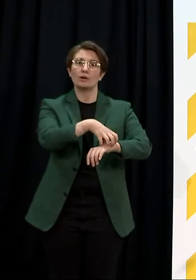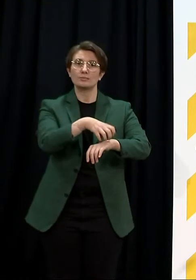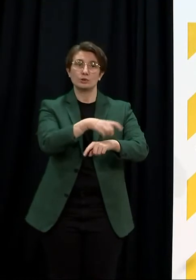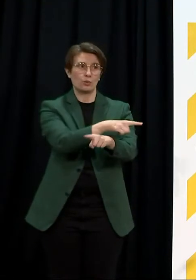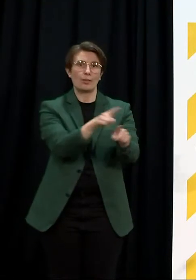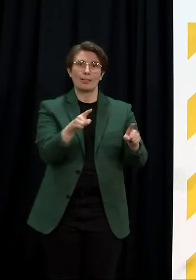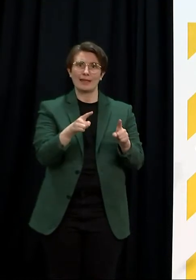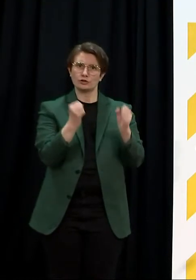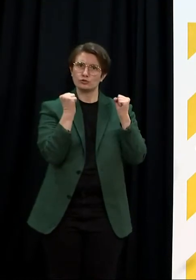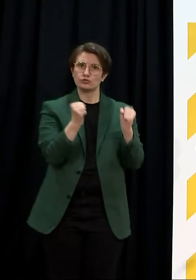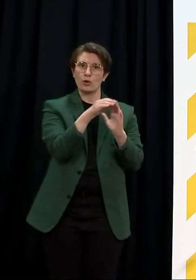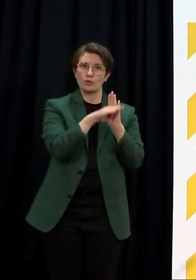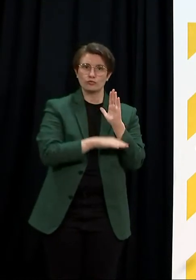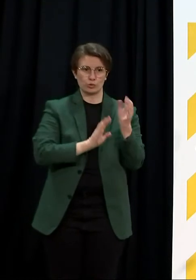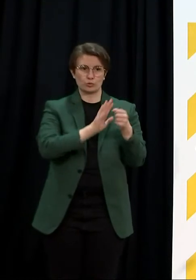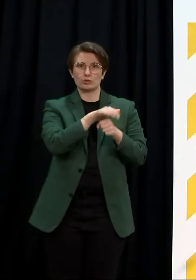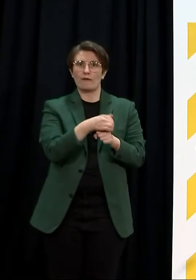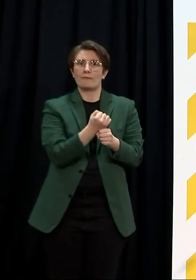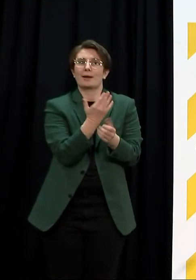care.